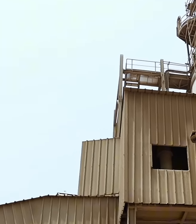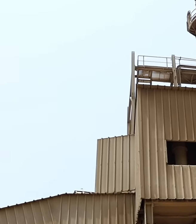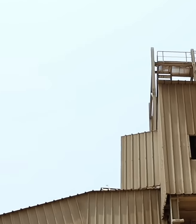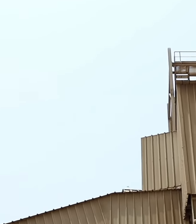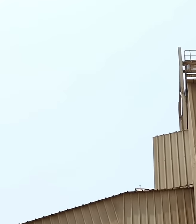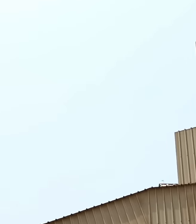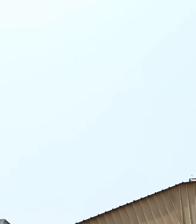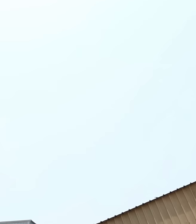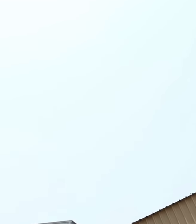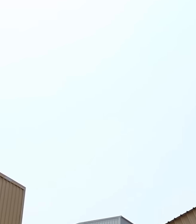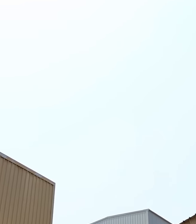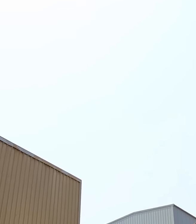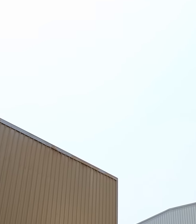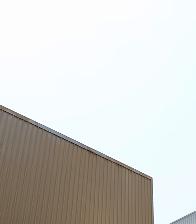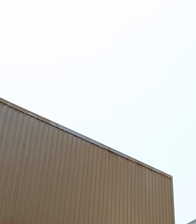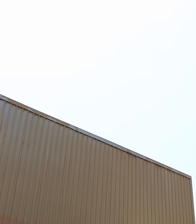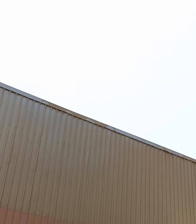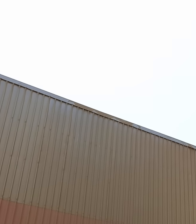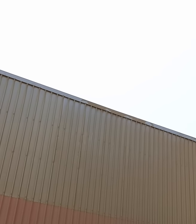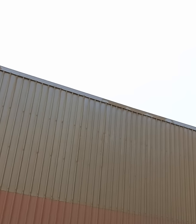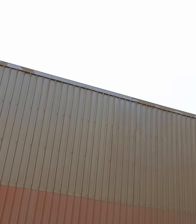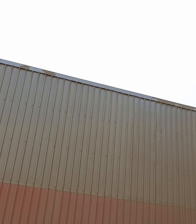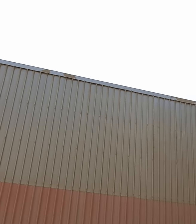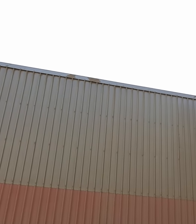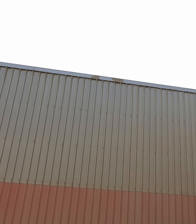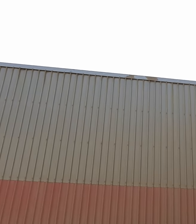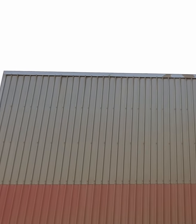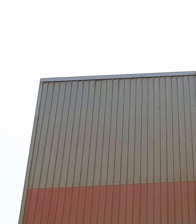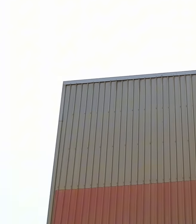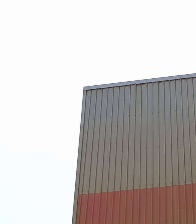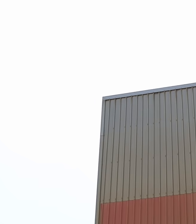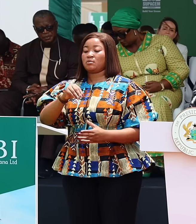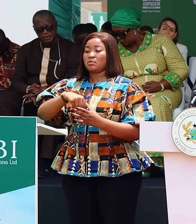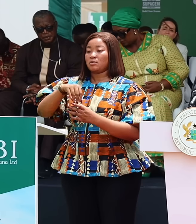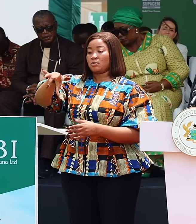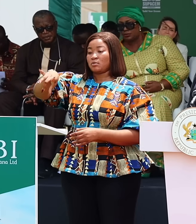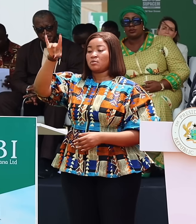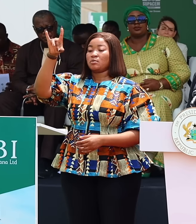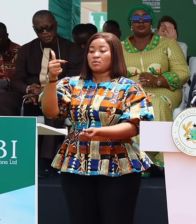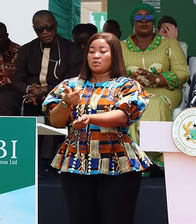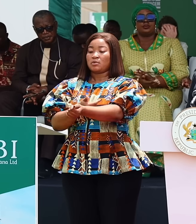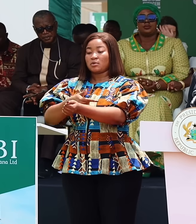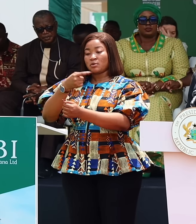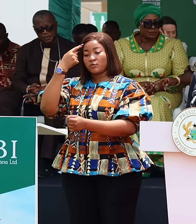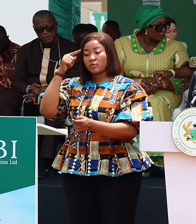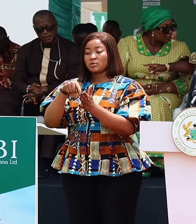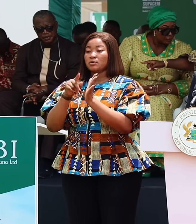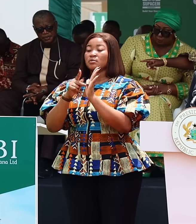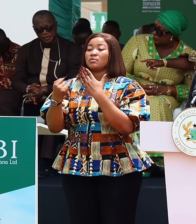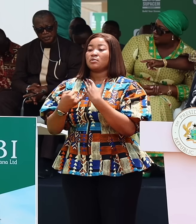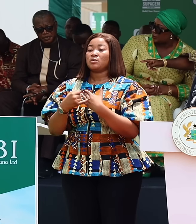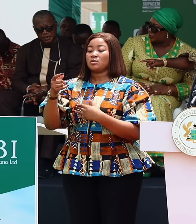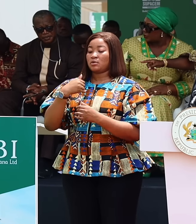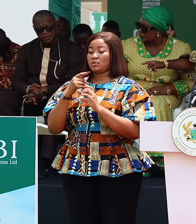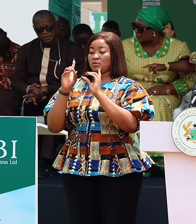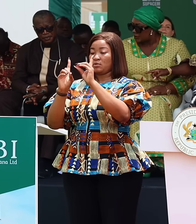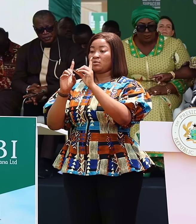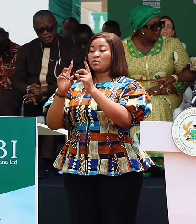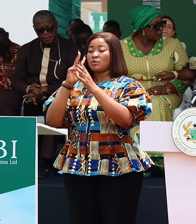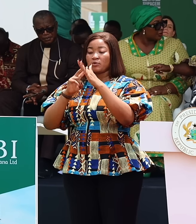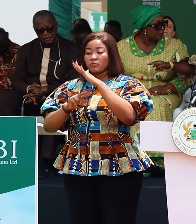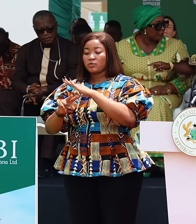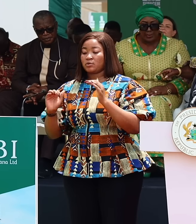board, the management, and investors for your confidence in choosing Ghana for this investment. You've demonstrated